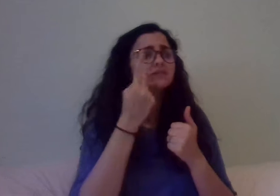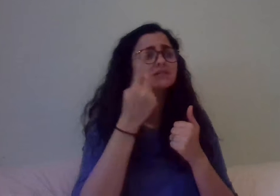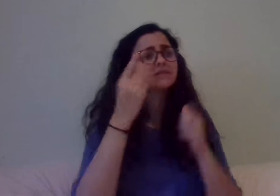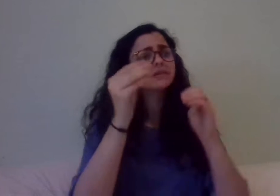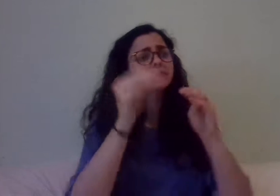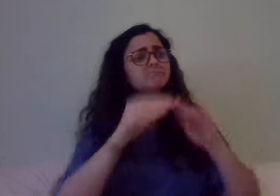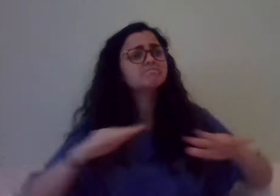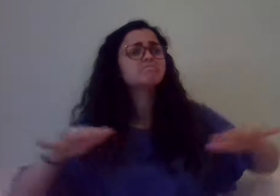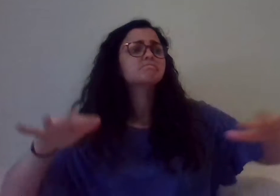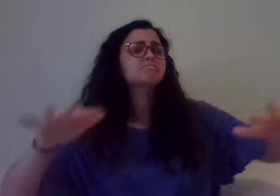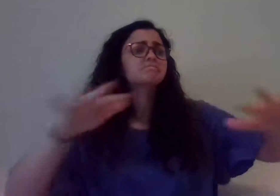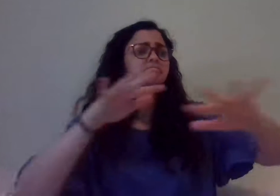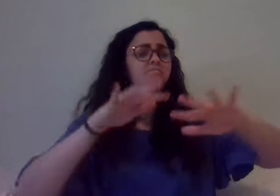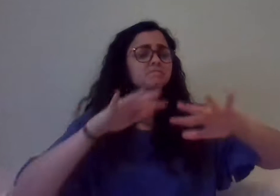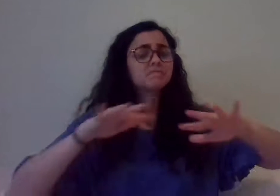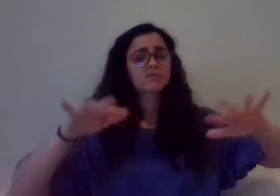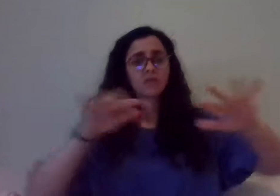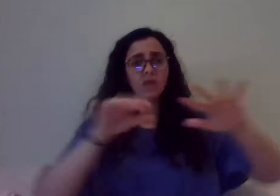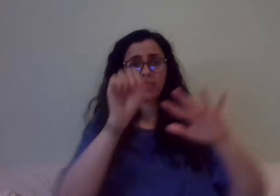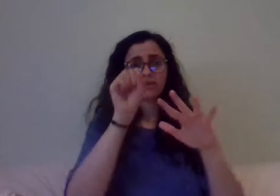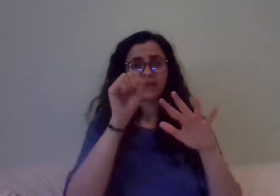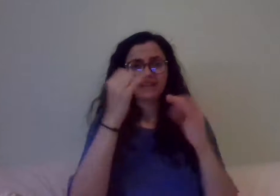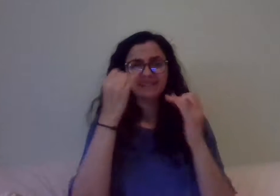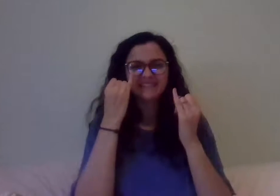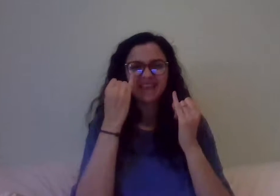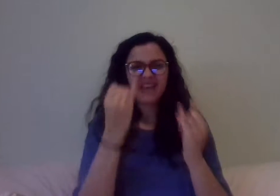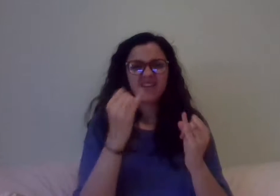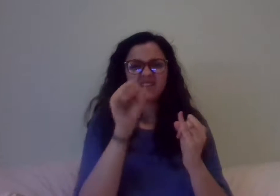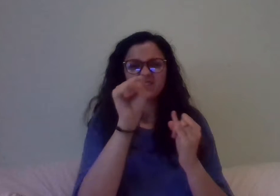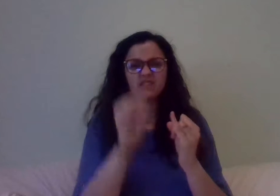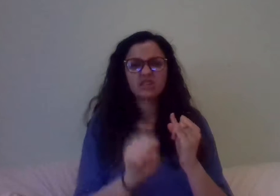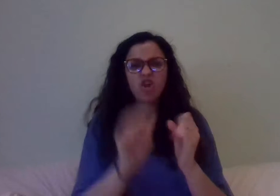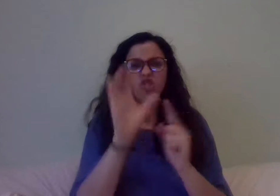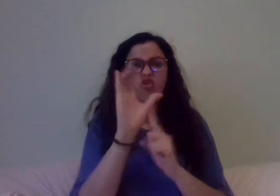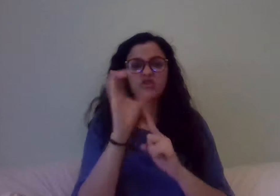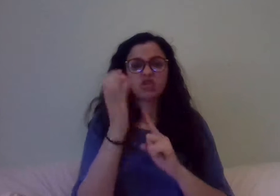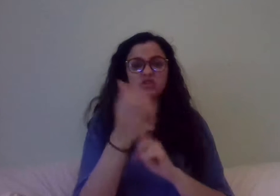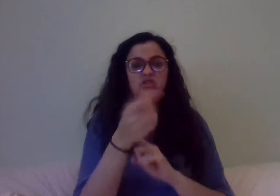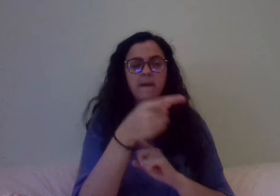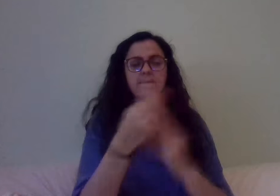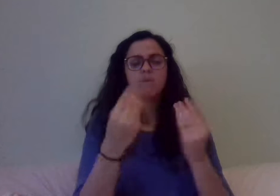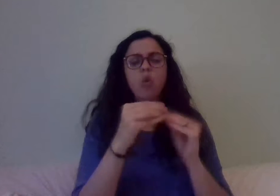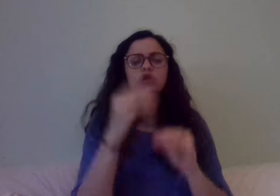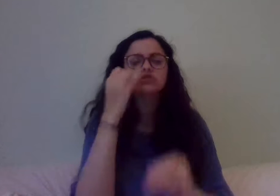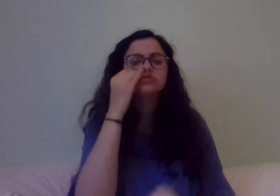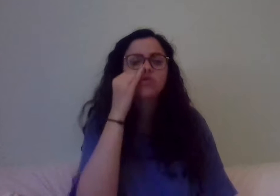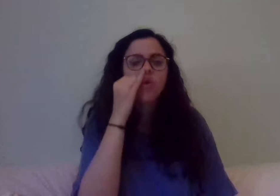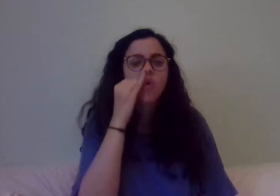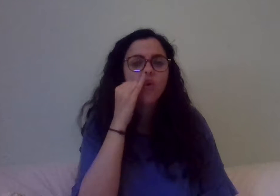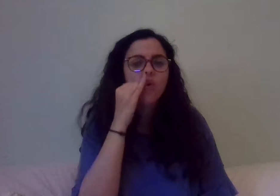idea that the southern culture has a much slower pace, isn't